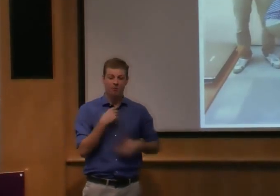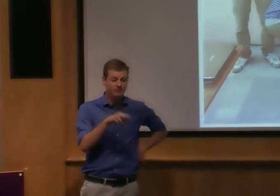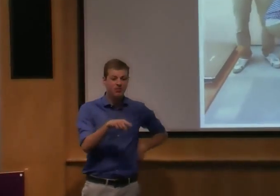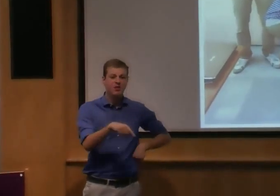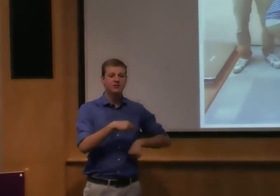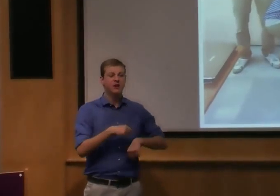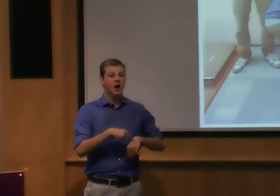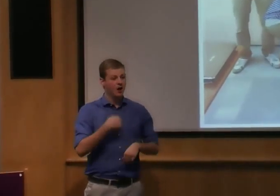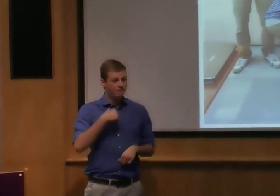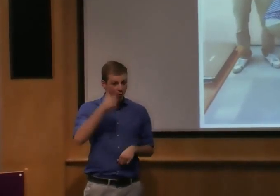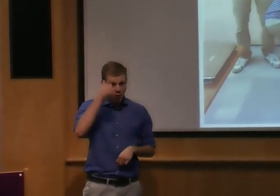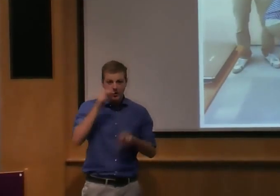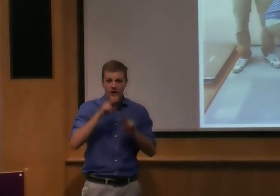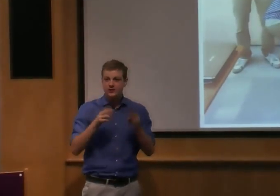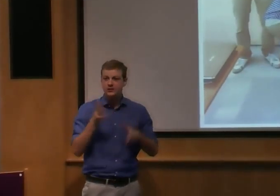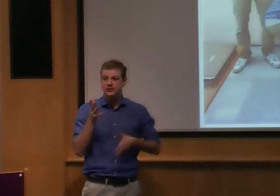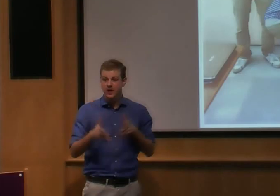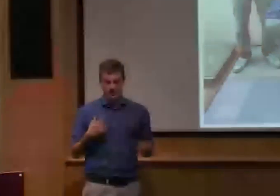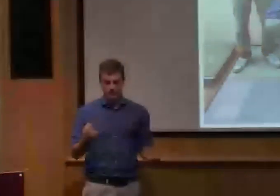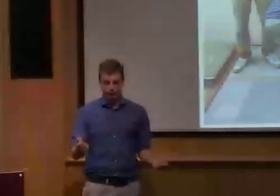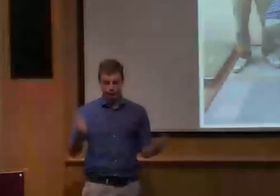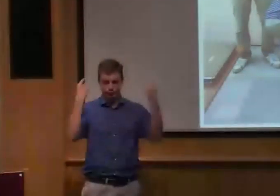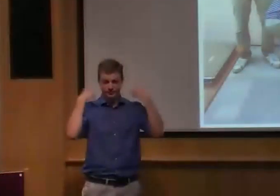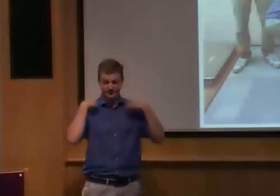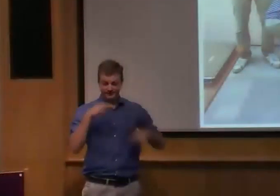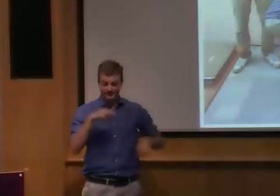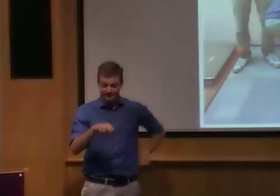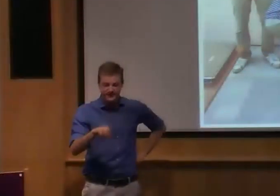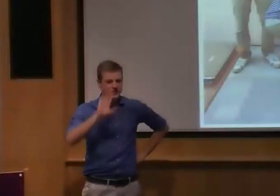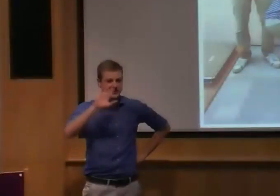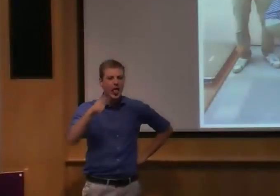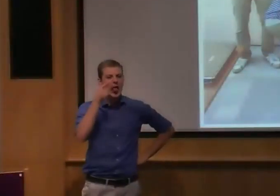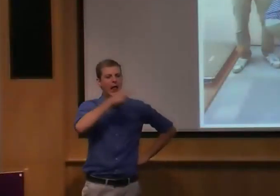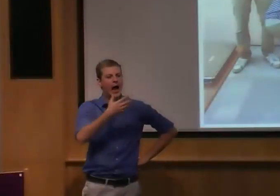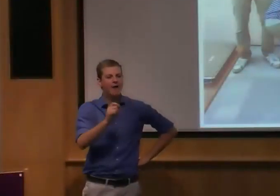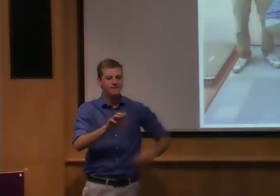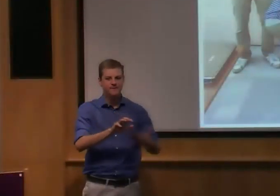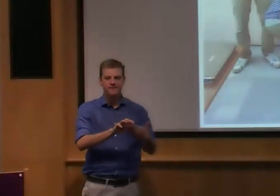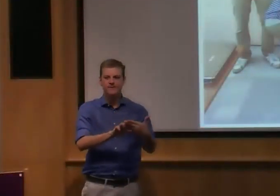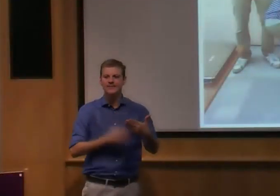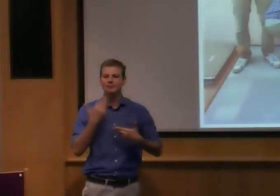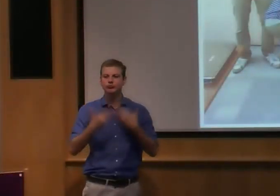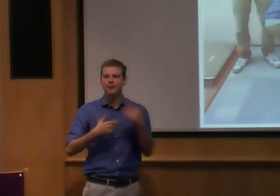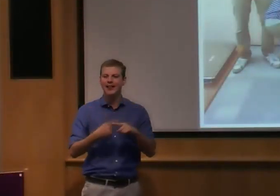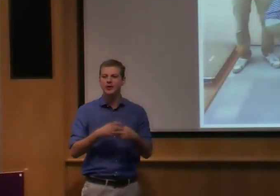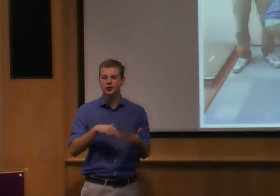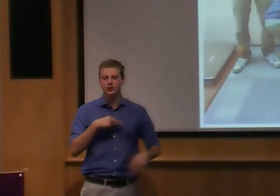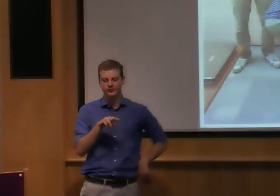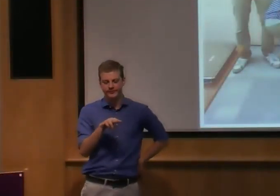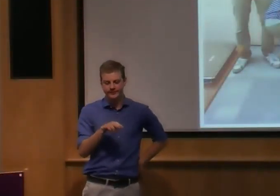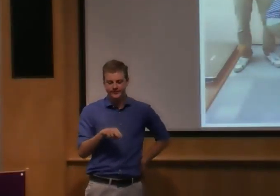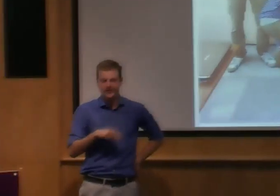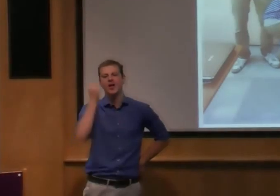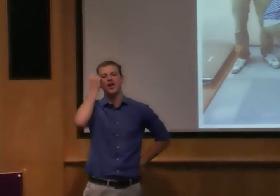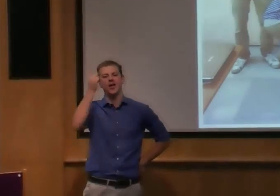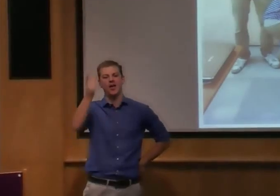created a video, and at the time, it was in international time, and I didn't understand it. But fortunately, there was